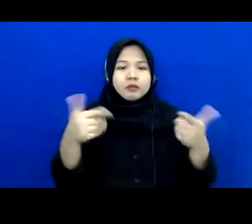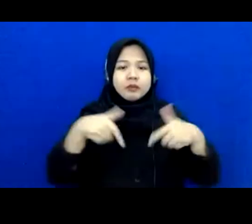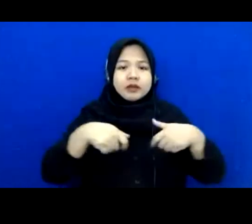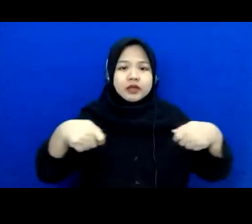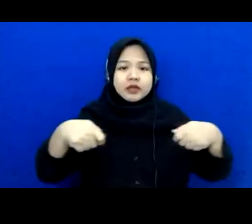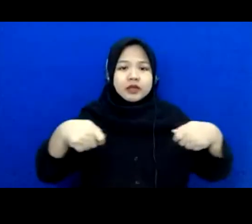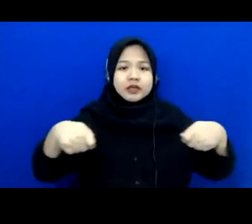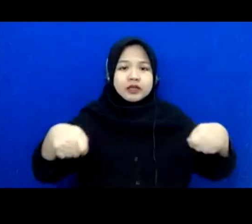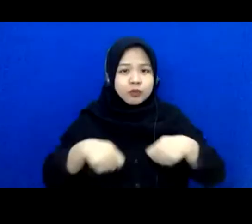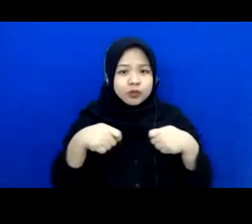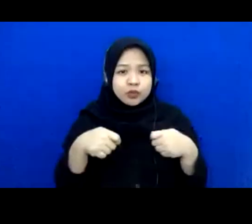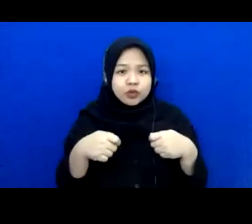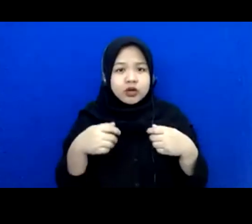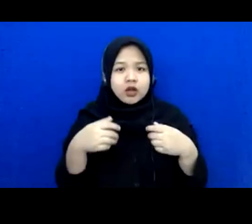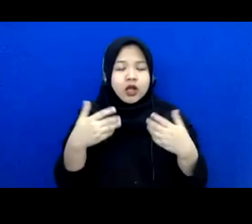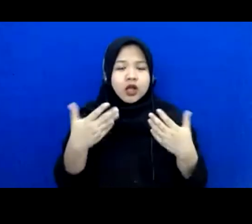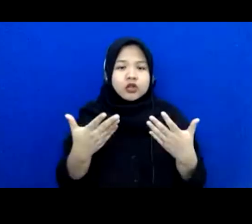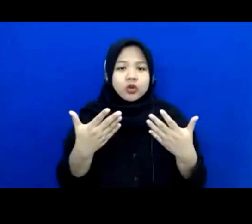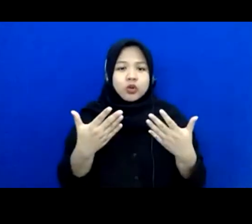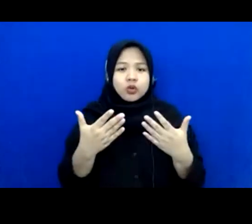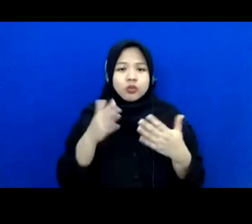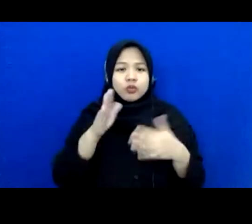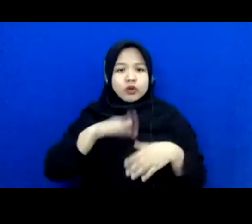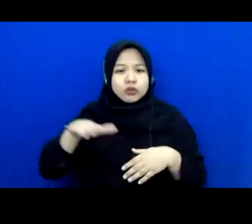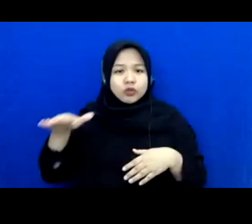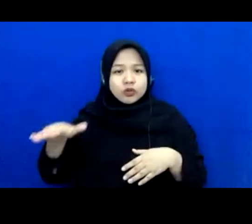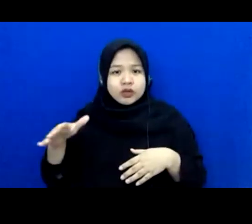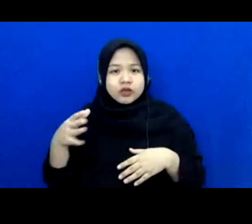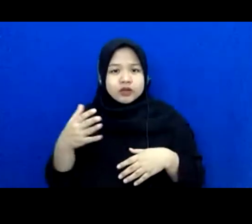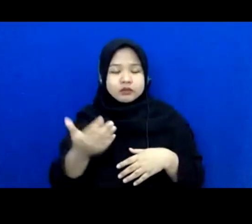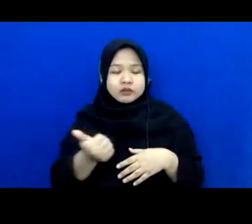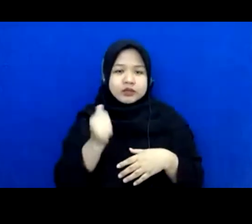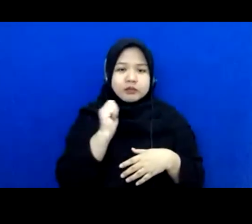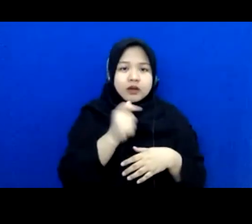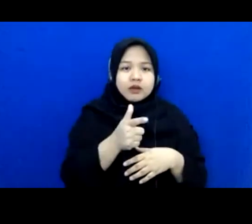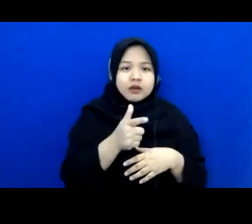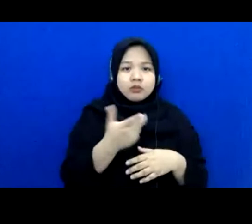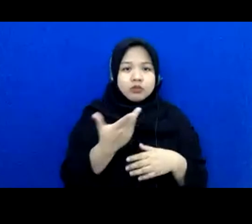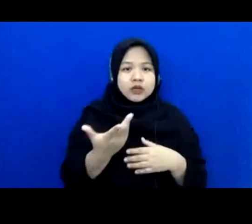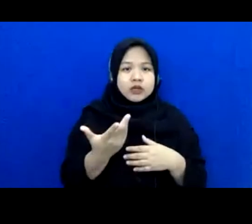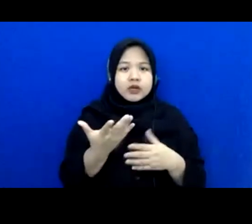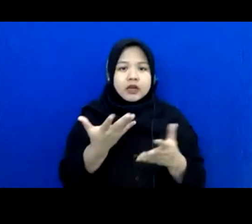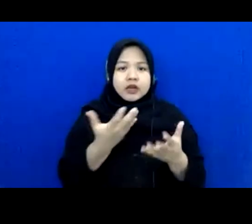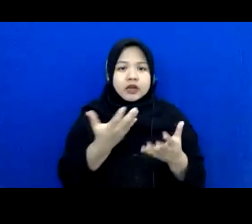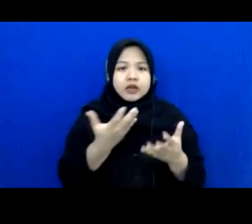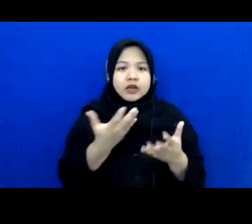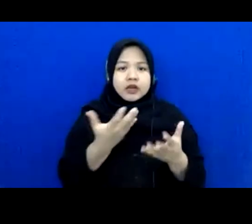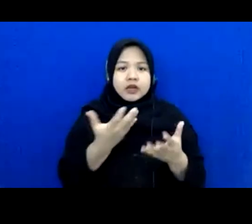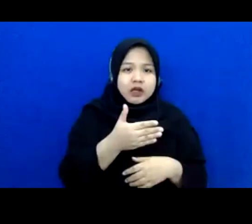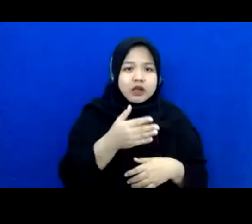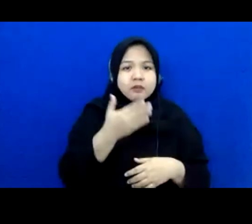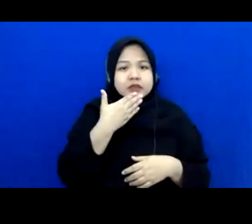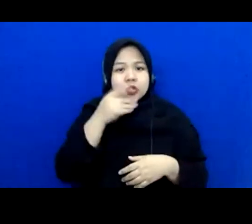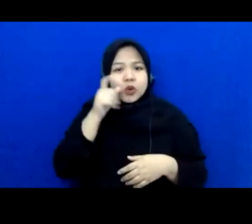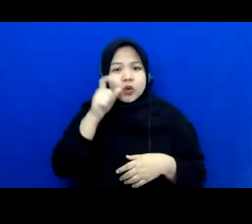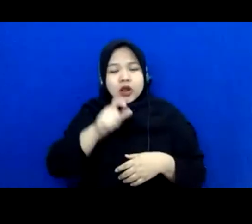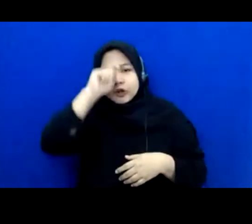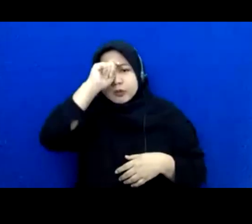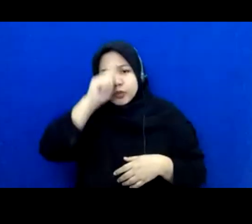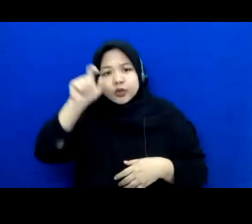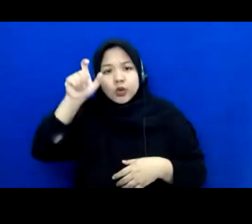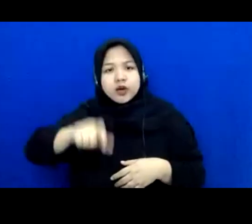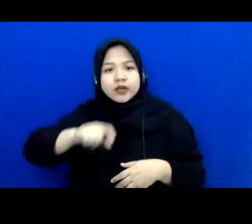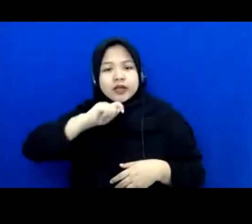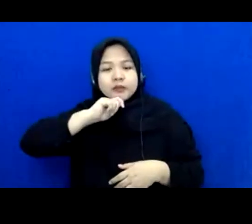I get student to come in. You get the bait to catch the fish, right? Everybody loves to entertain elderly. So in a place like Dignity Kitchen,